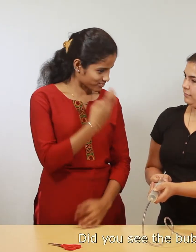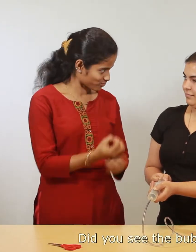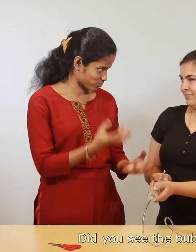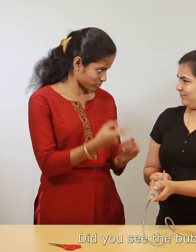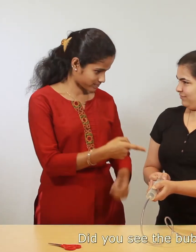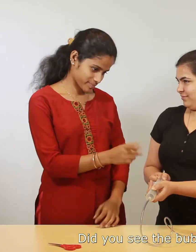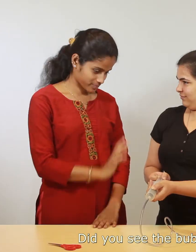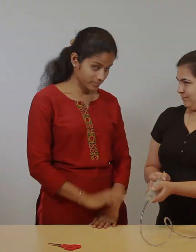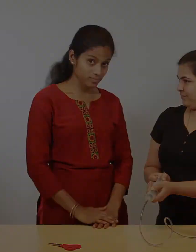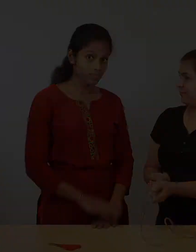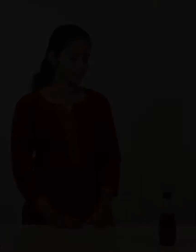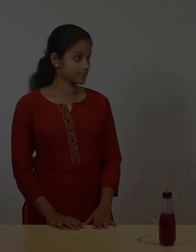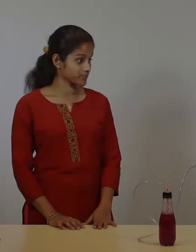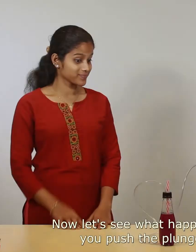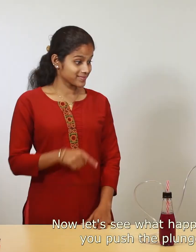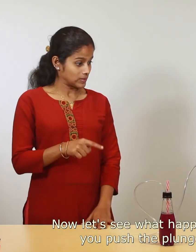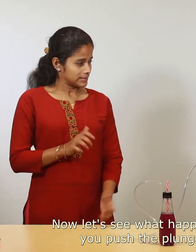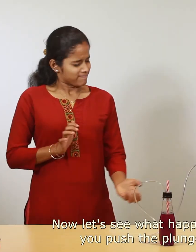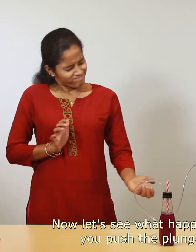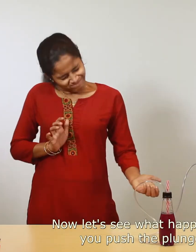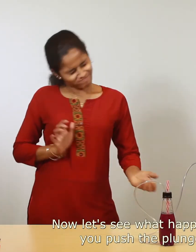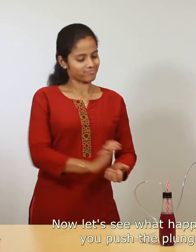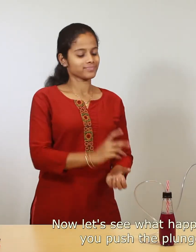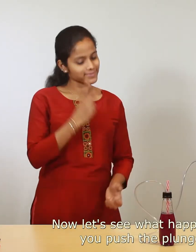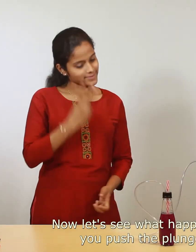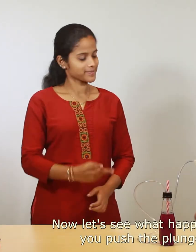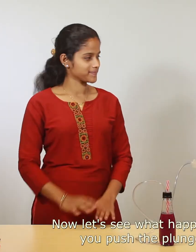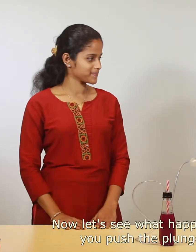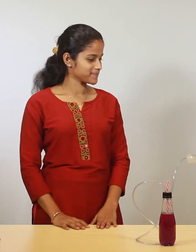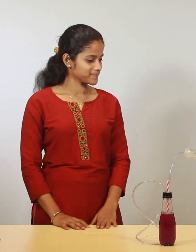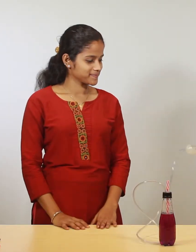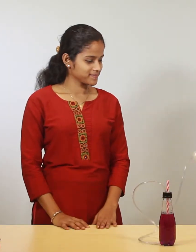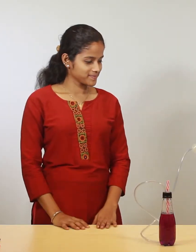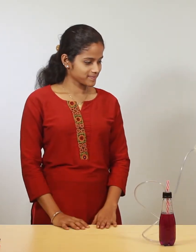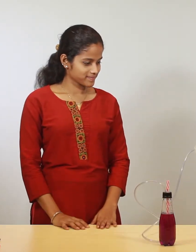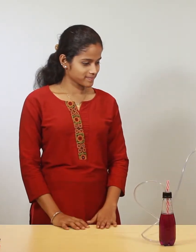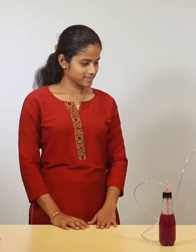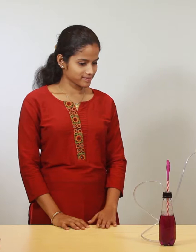Did you see the bubbles? Now let's see what happens when you push the plunger in.